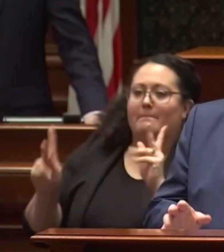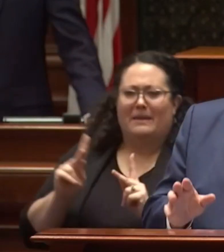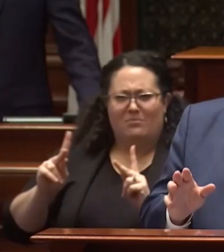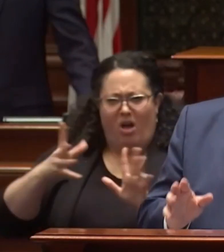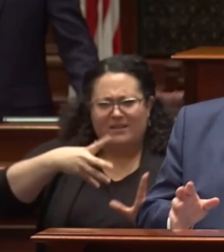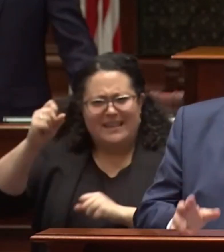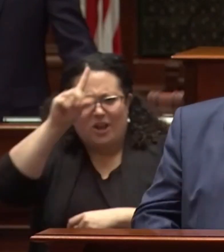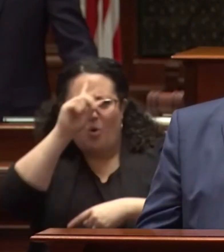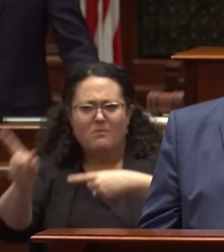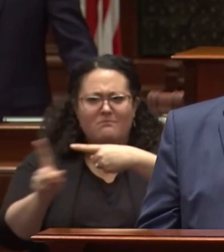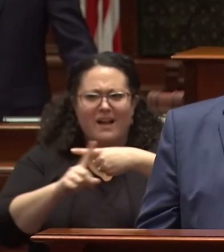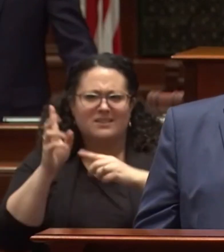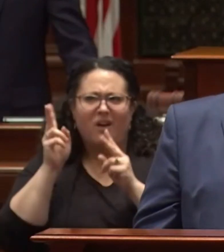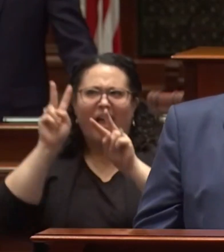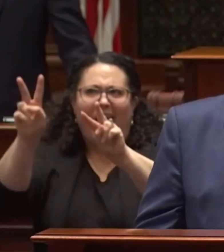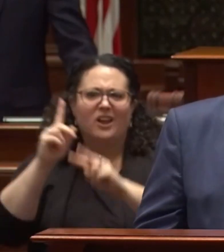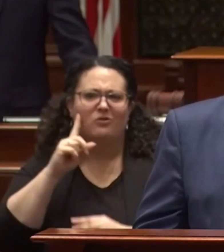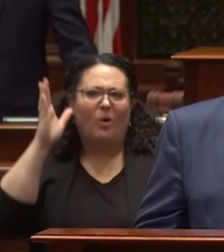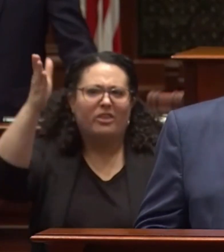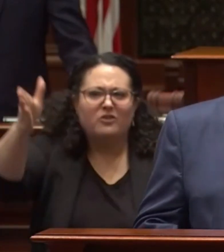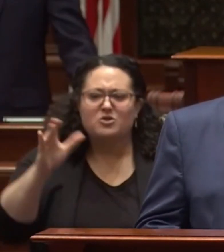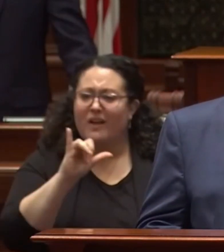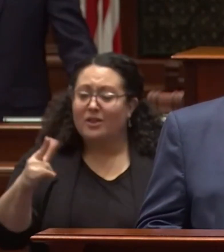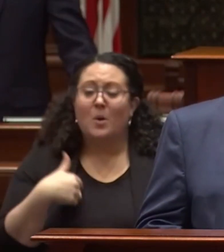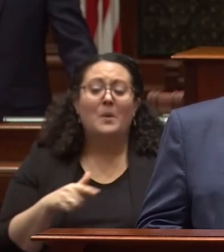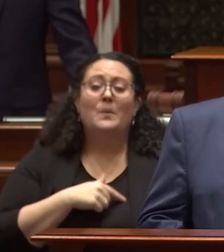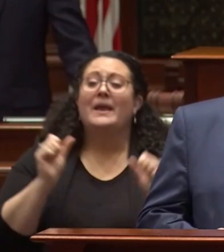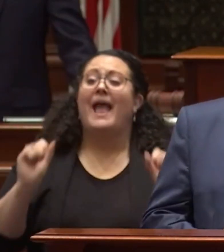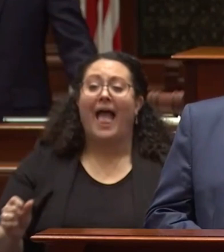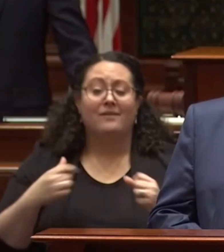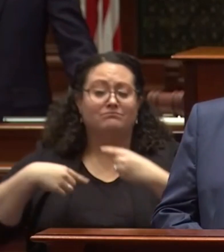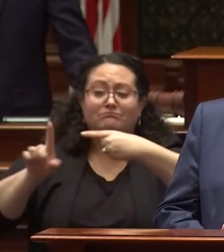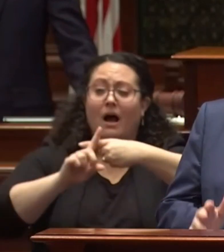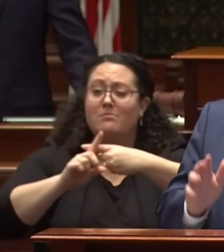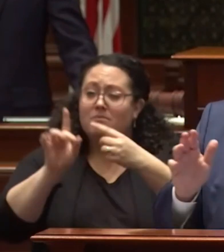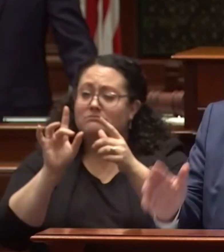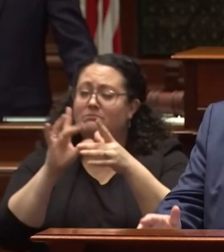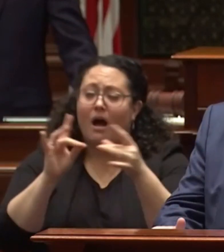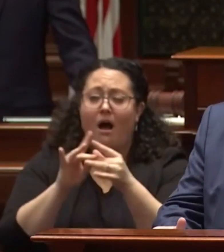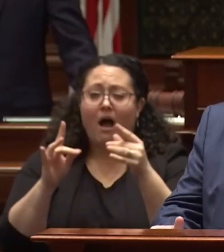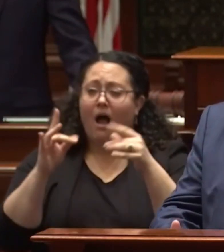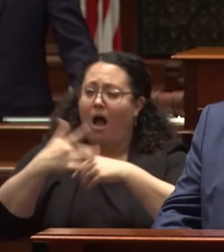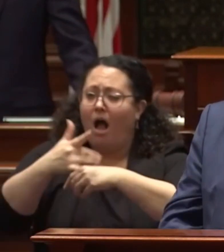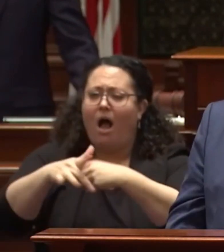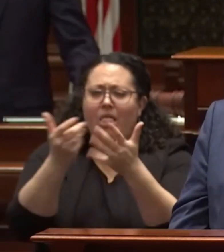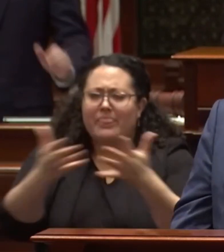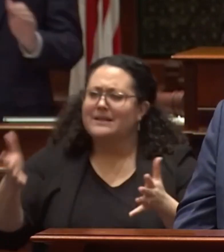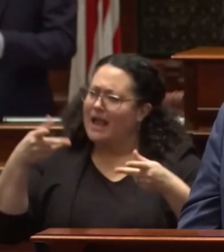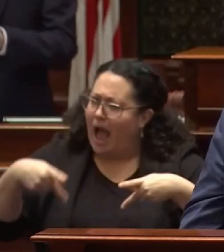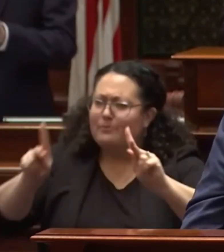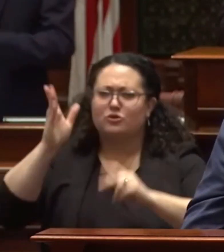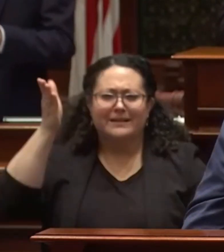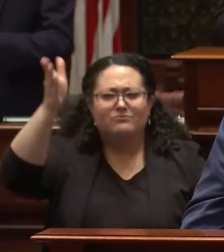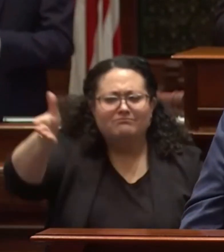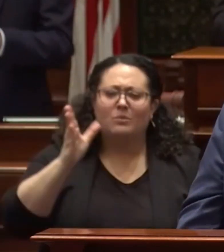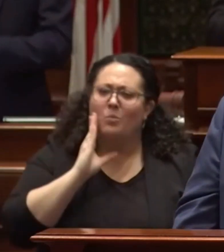optimism about what's ahead for Illinois. Our future is bright and opportunity lies ahead.